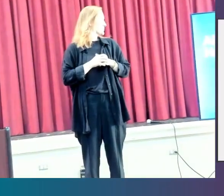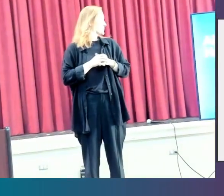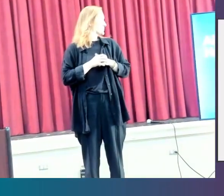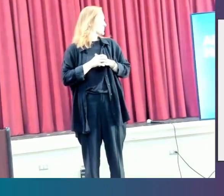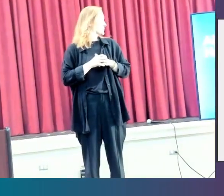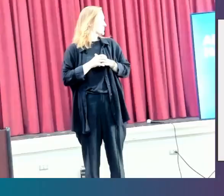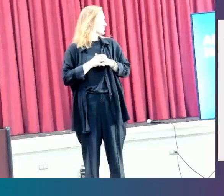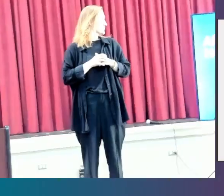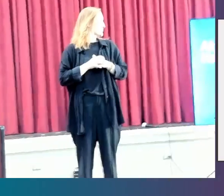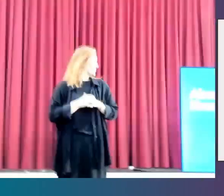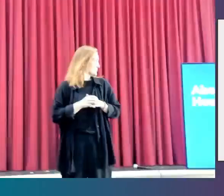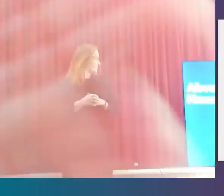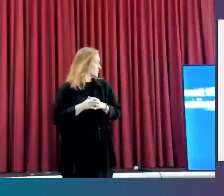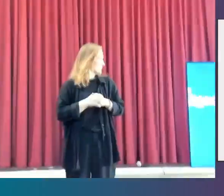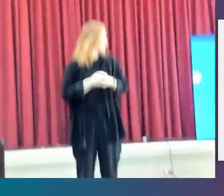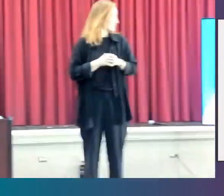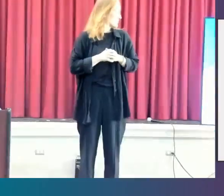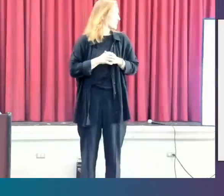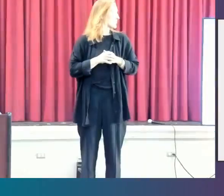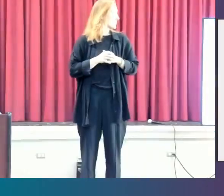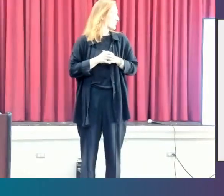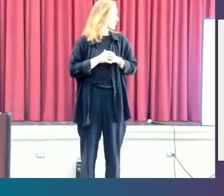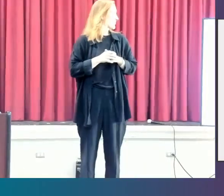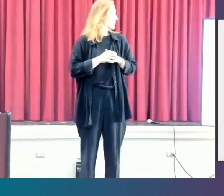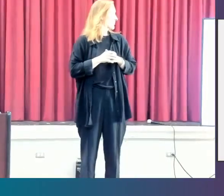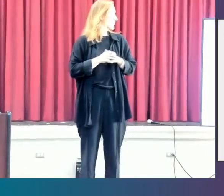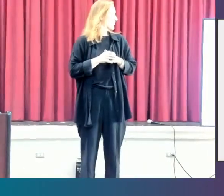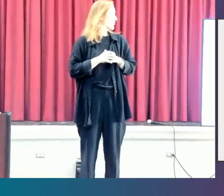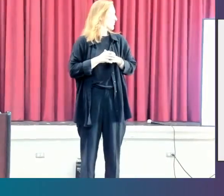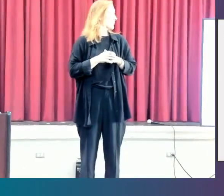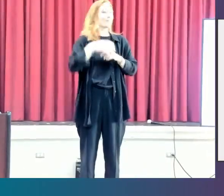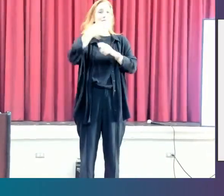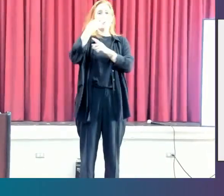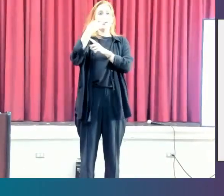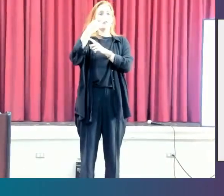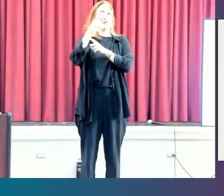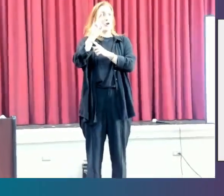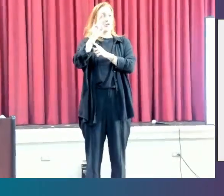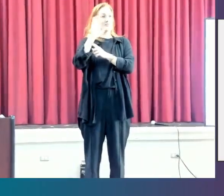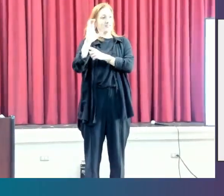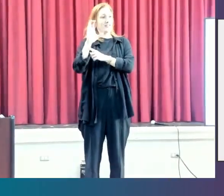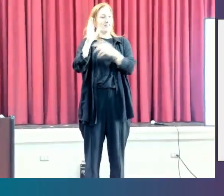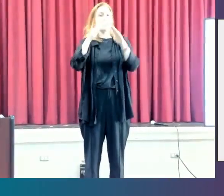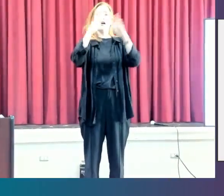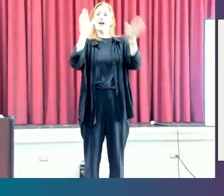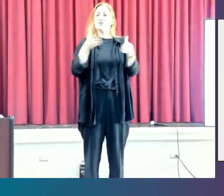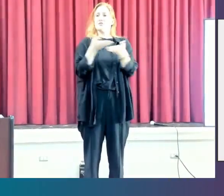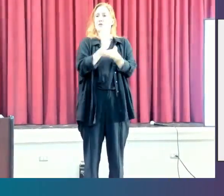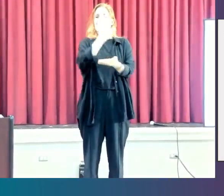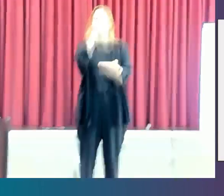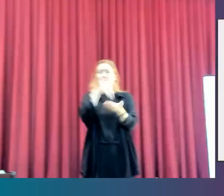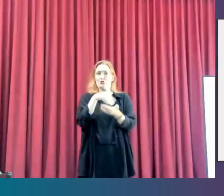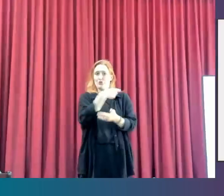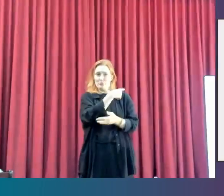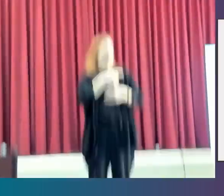And so now I want to share a little bit more about the Housing Rights Center.